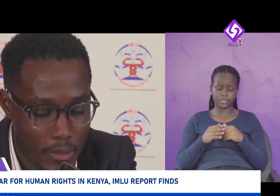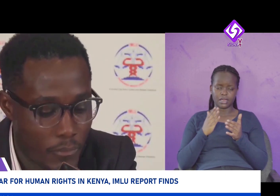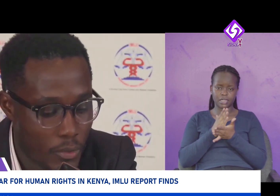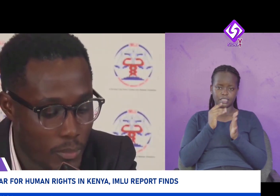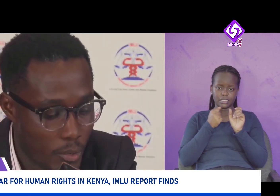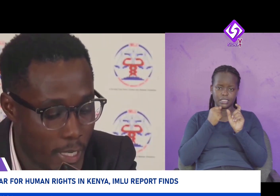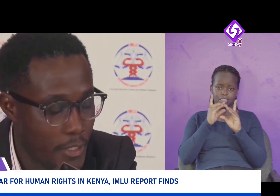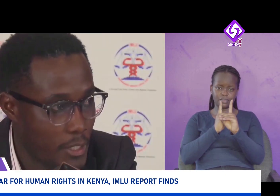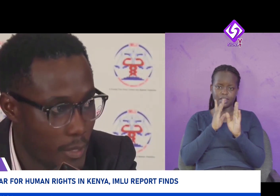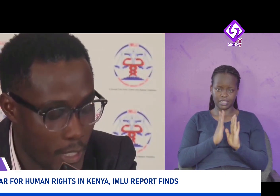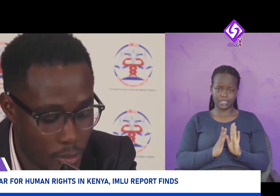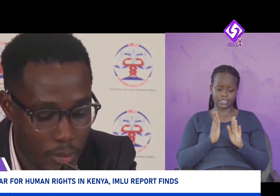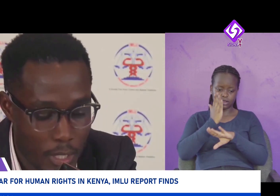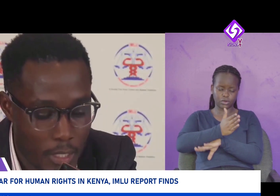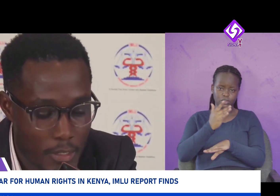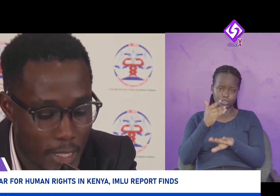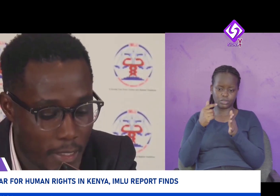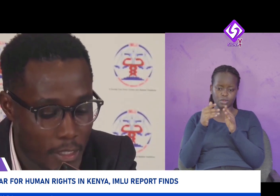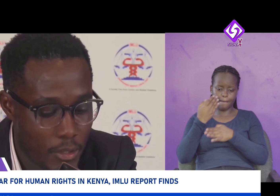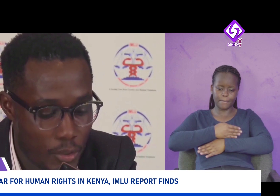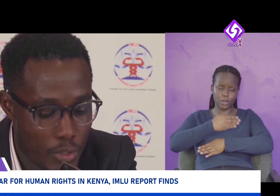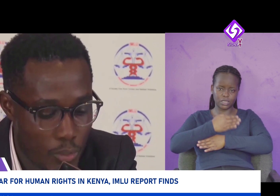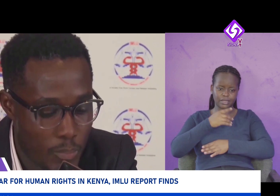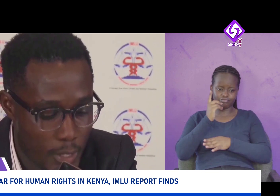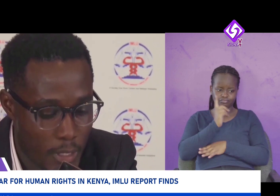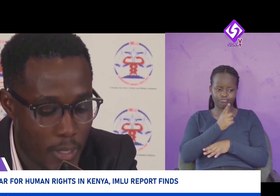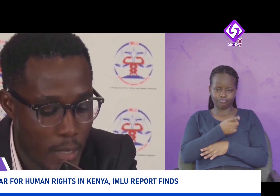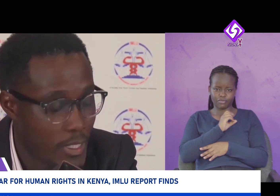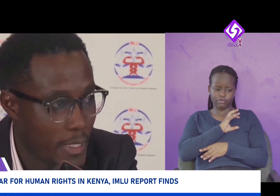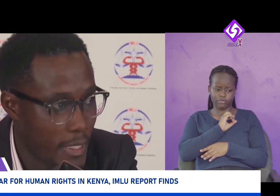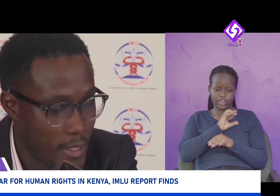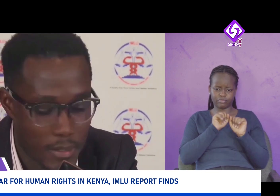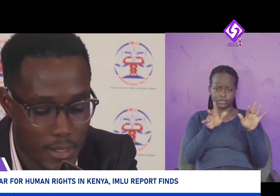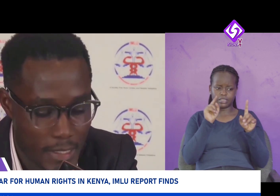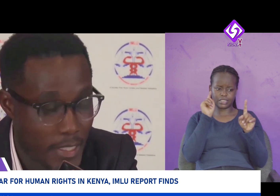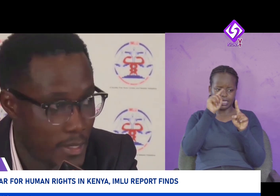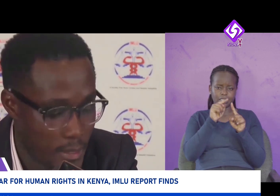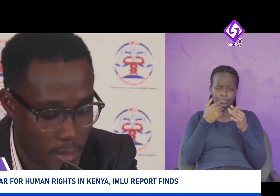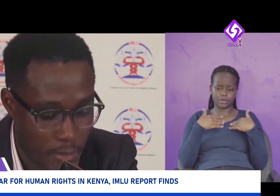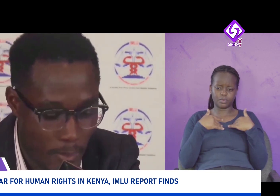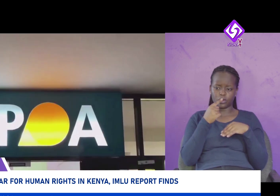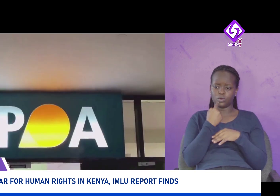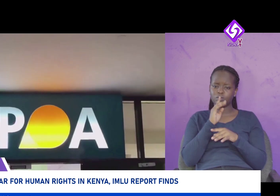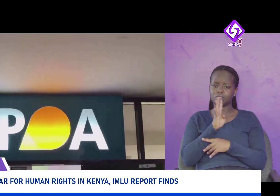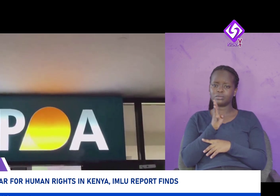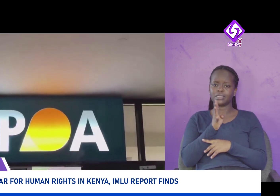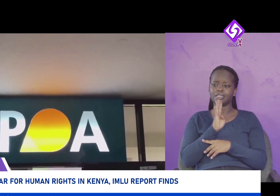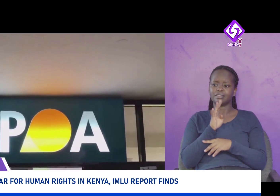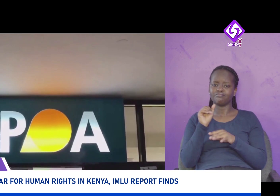of cross-border intimidation, targeting those who speak out against state excesses.